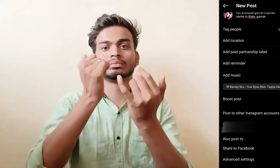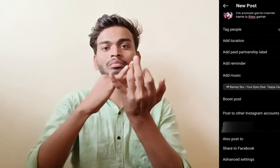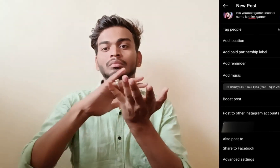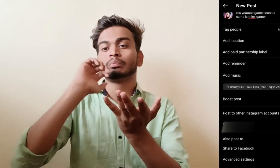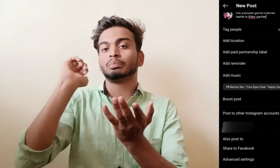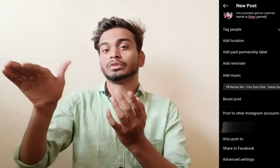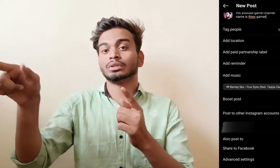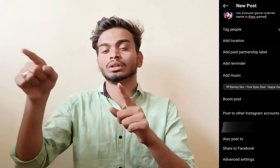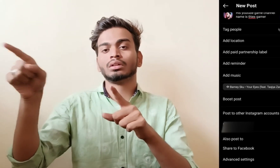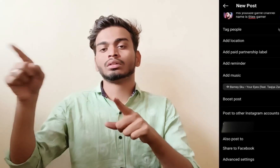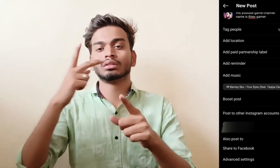another his